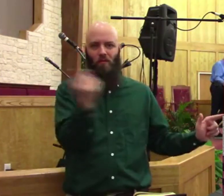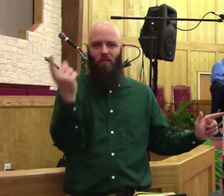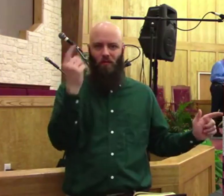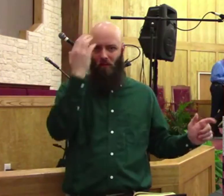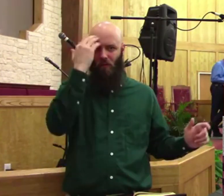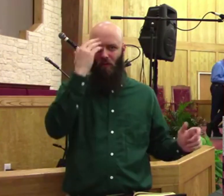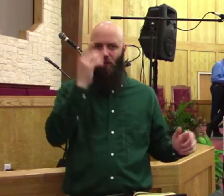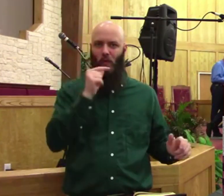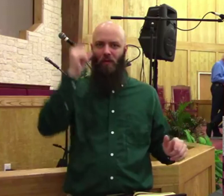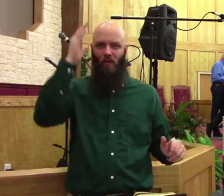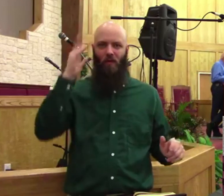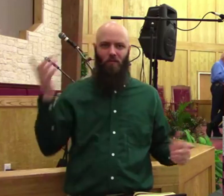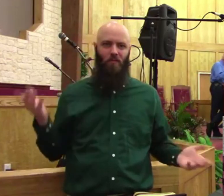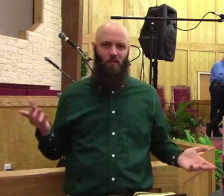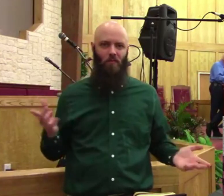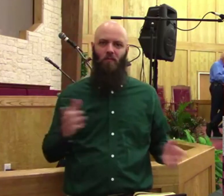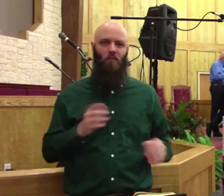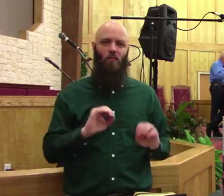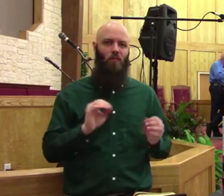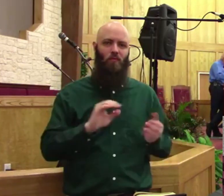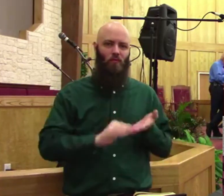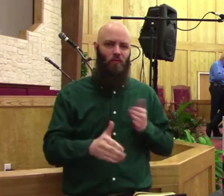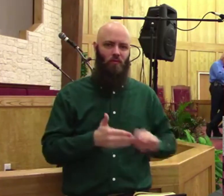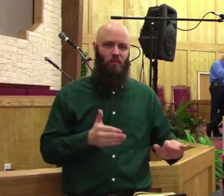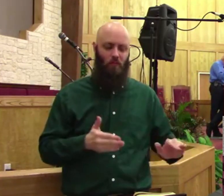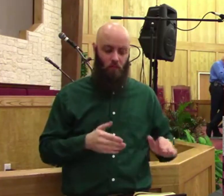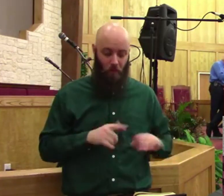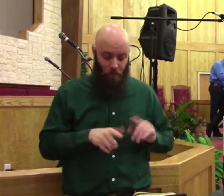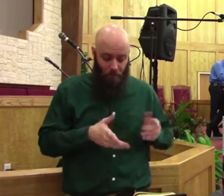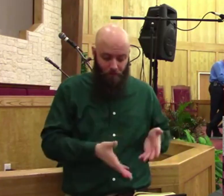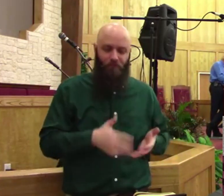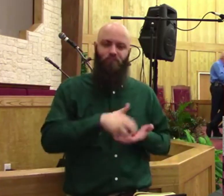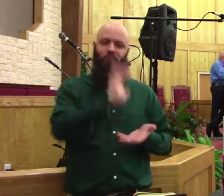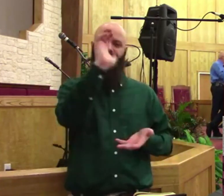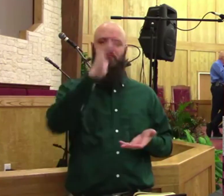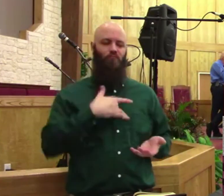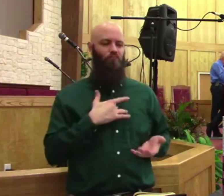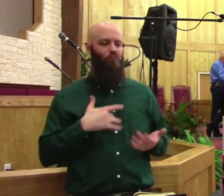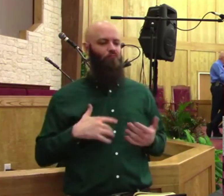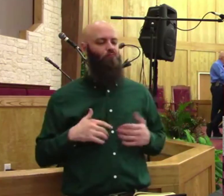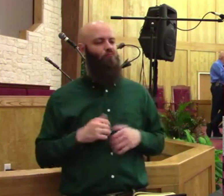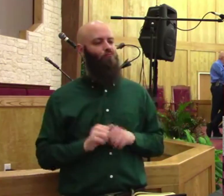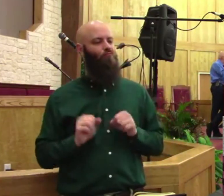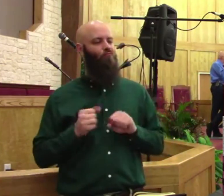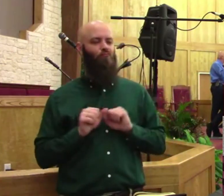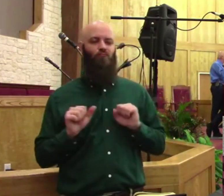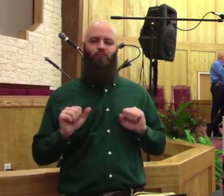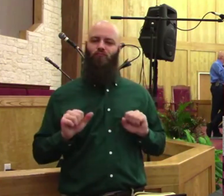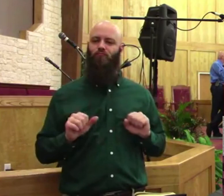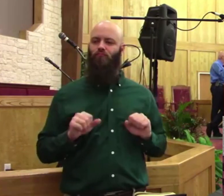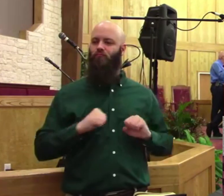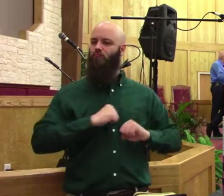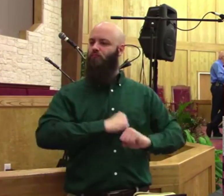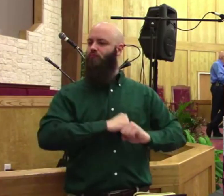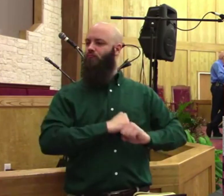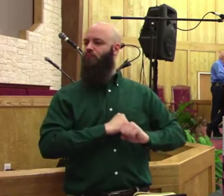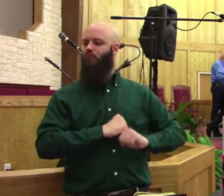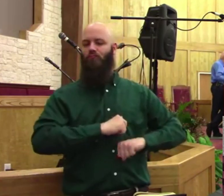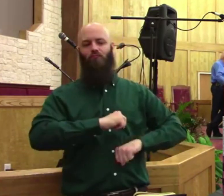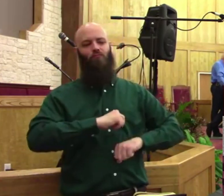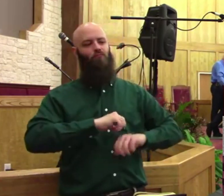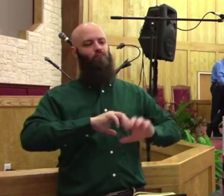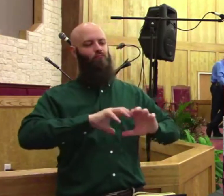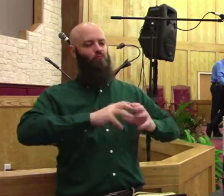have no excuse. But they're rich and secured in their palace, in this fortified palace behind the